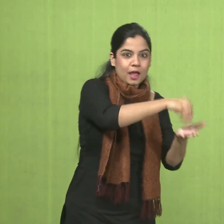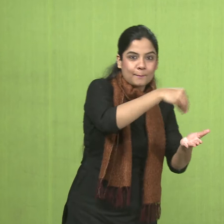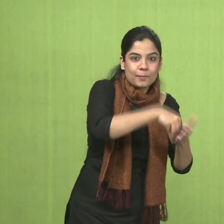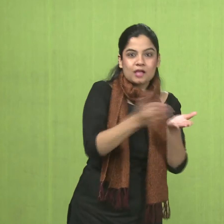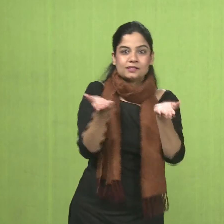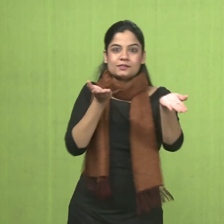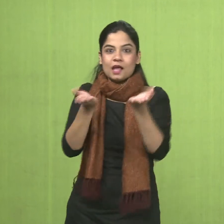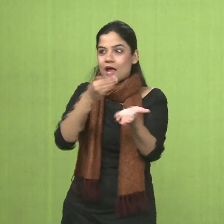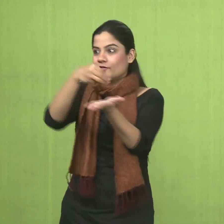desires. We'll know more about it.